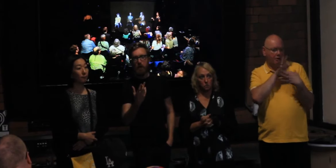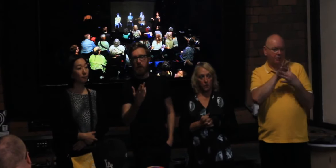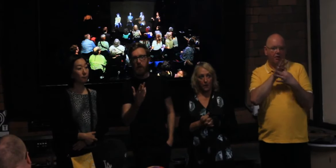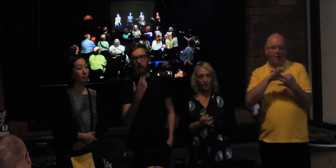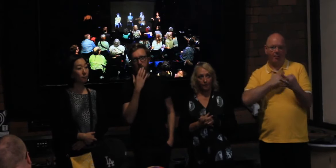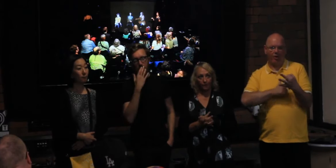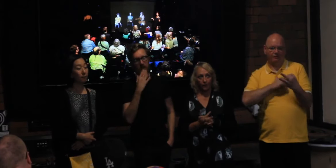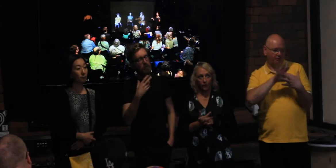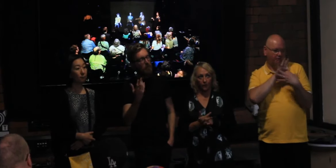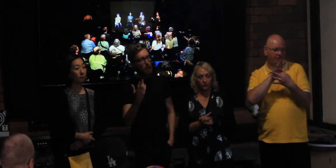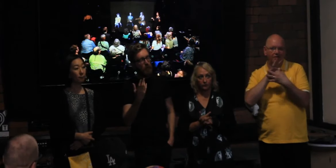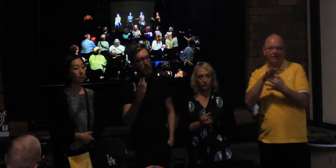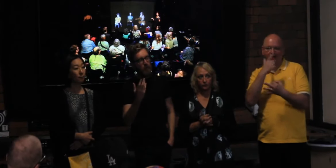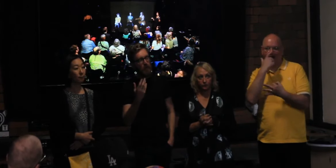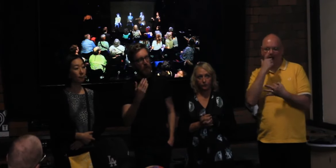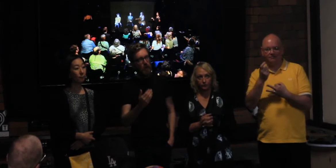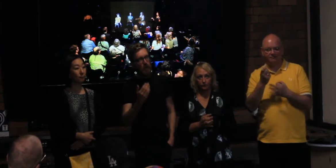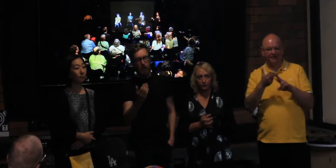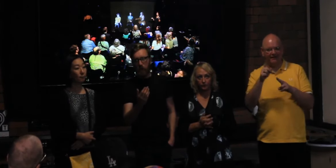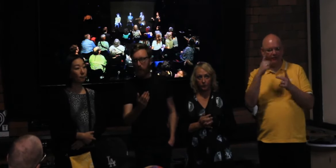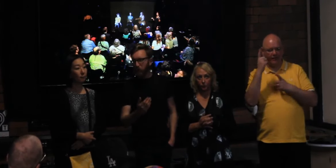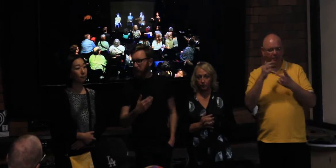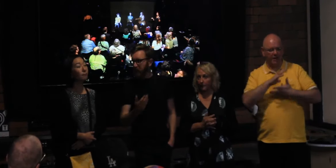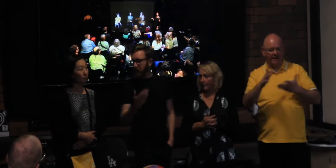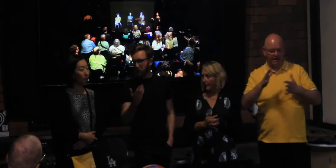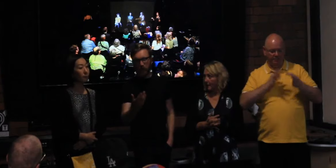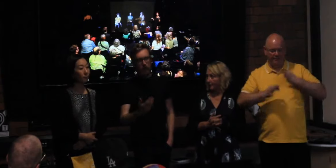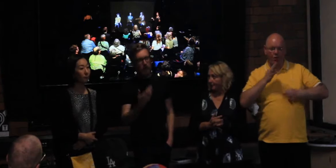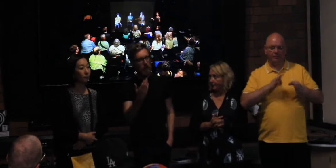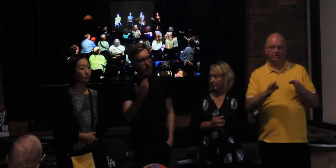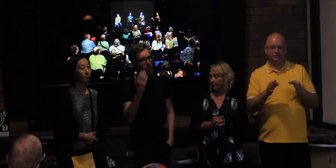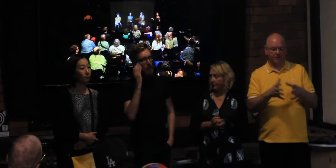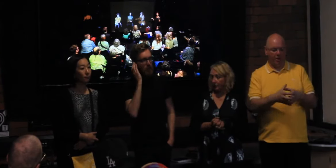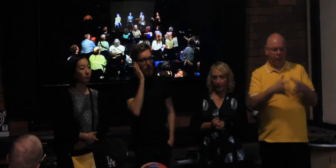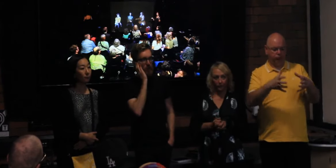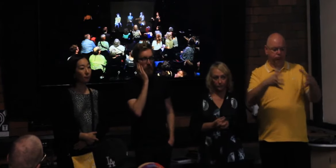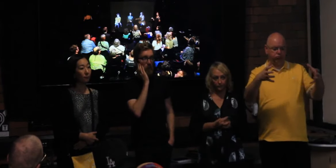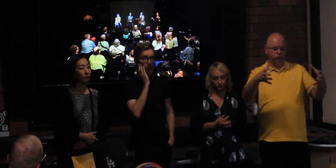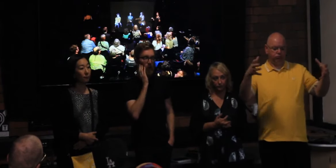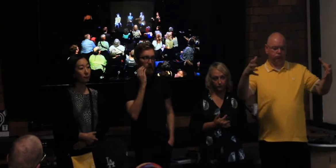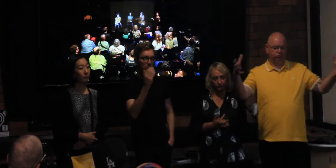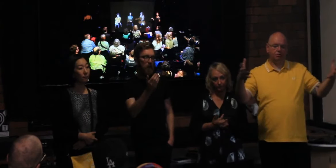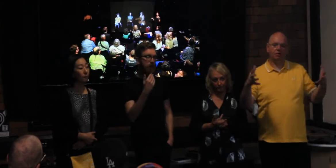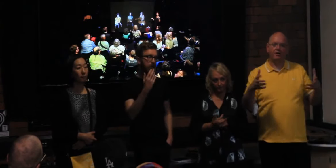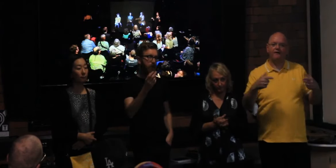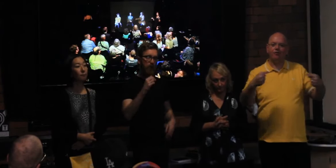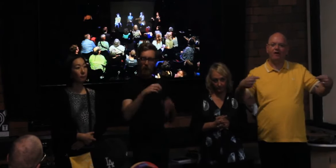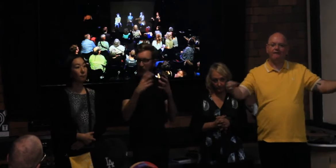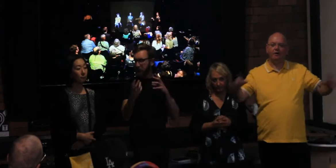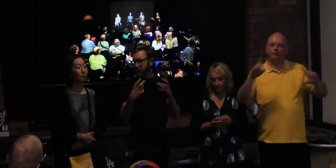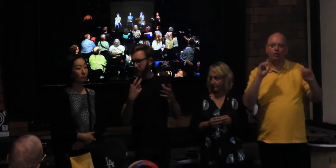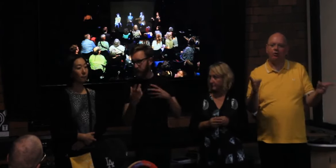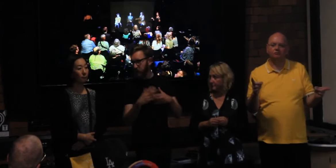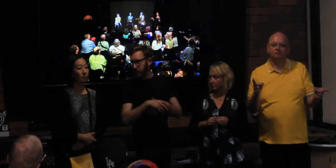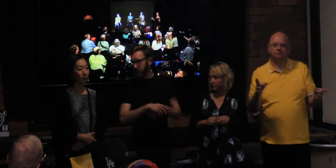when you're thinking about creating performances, you don't want to scale up just for the sake of size. The scale of it